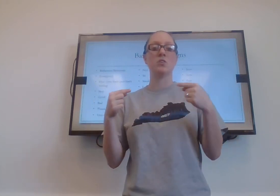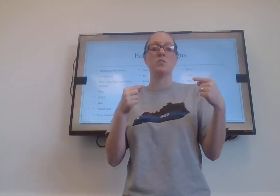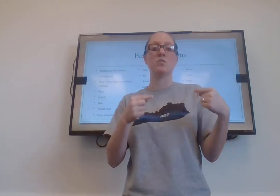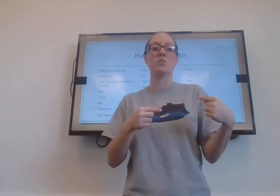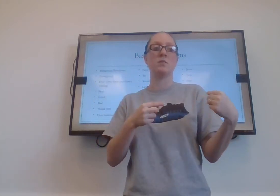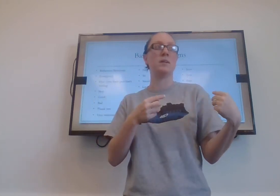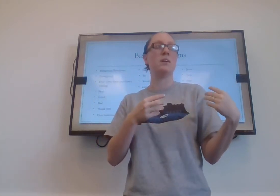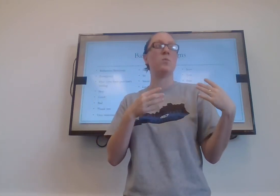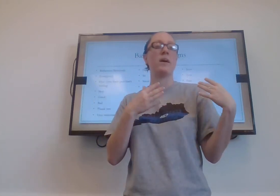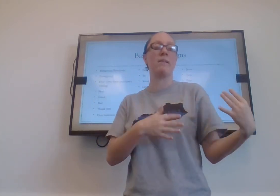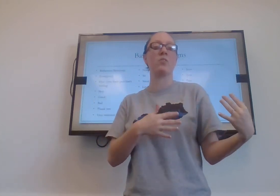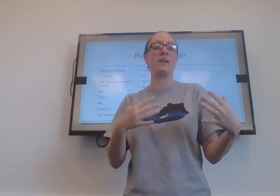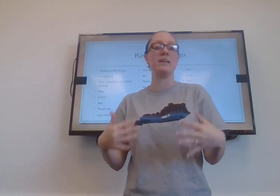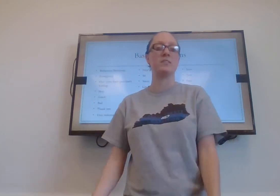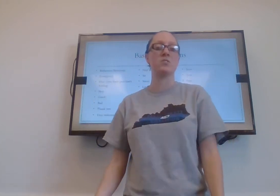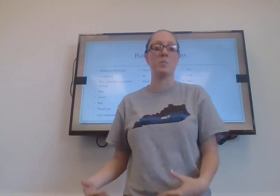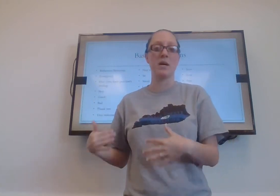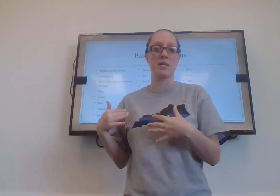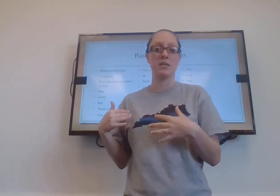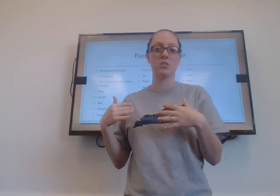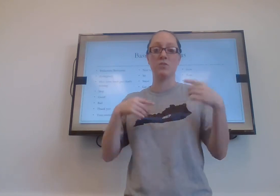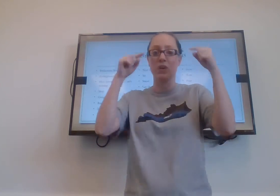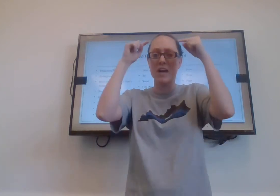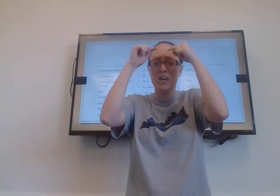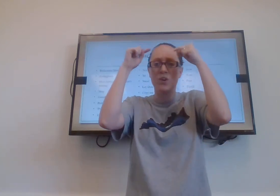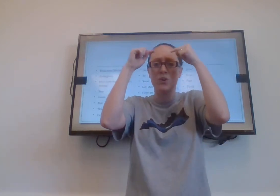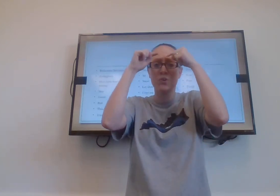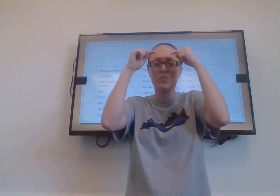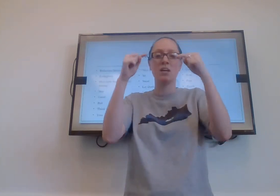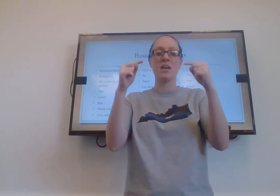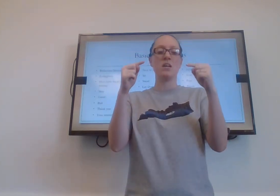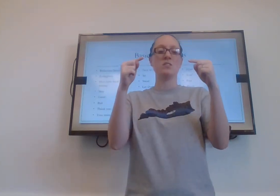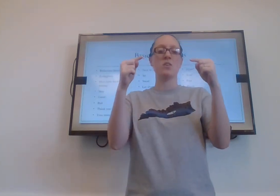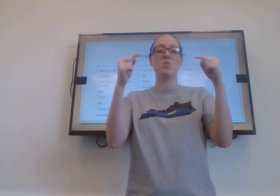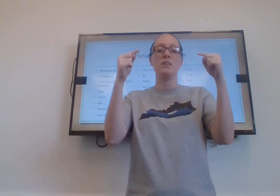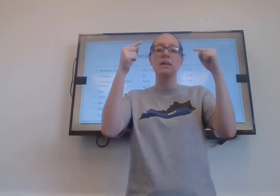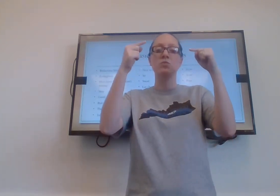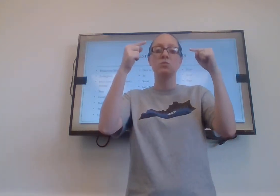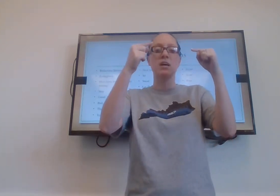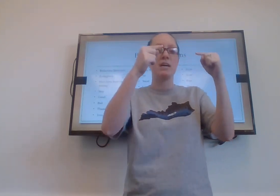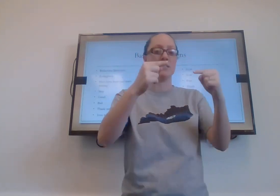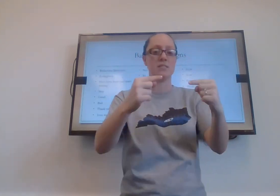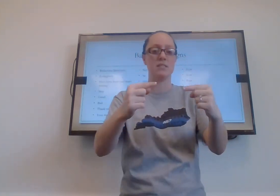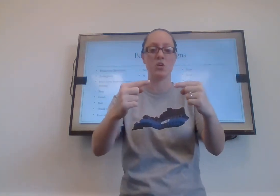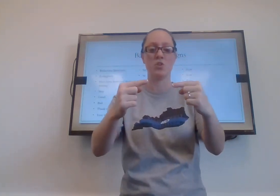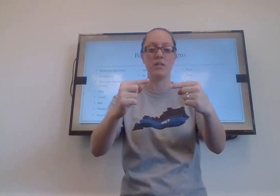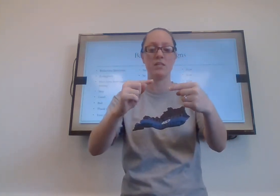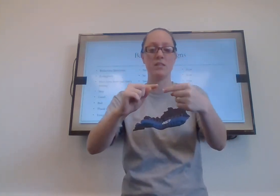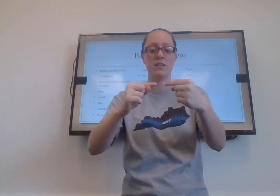it's going to be wherever it is on the body. So if your head hurts, so the actual sign is turning